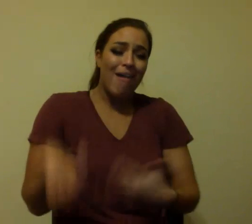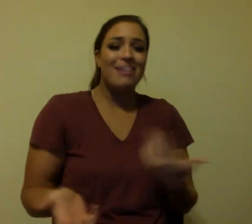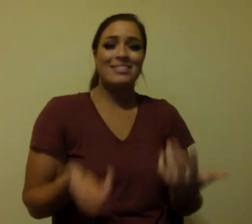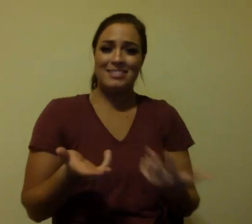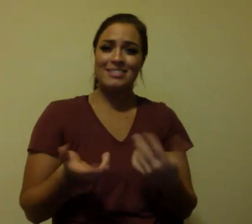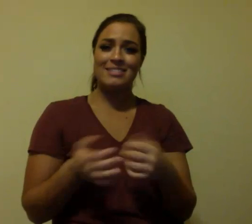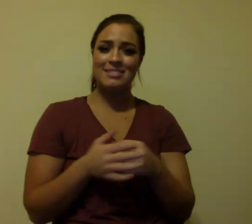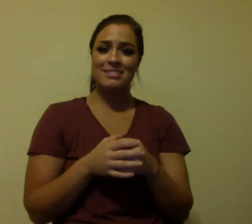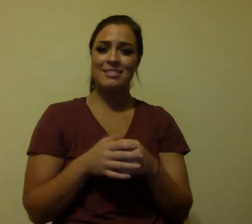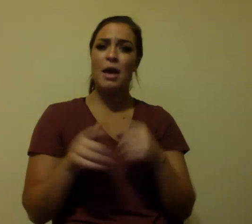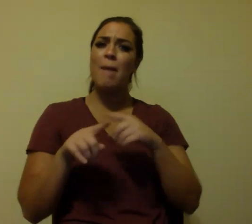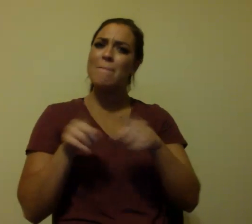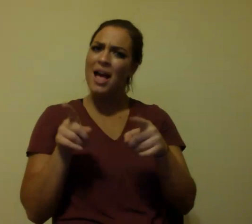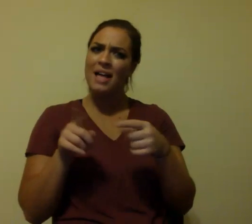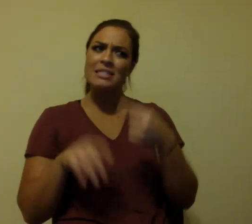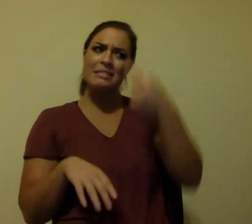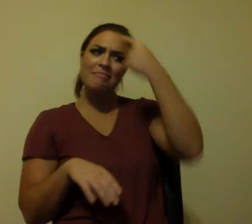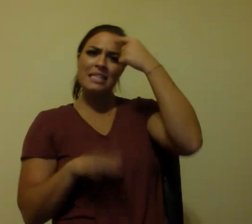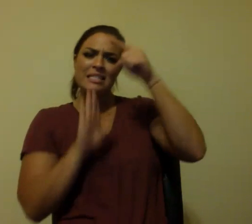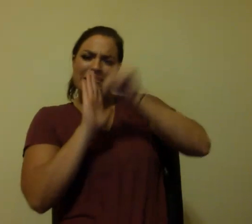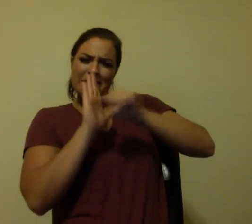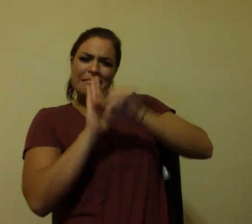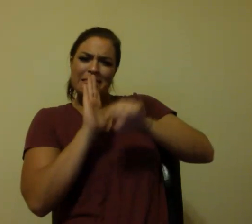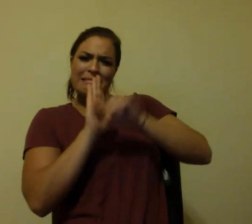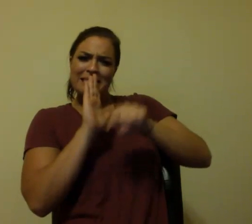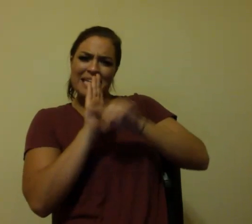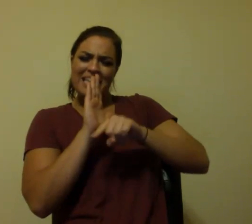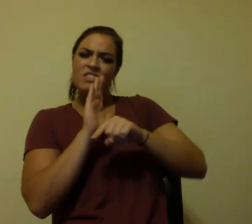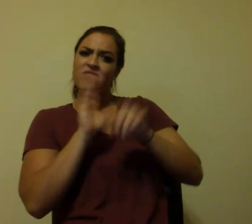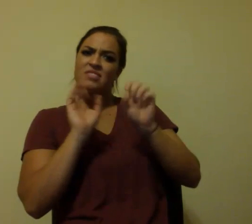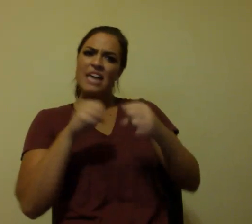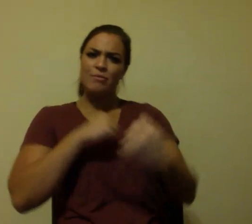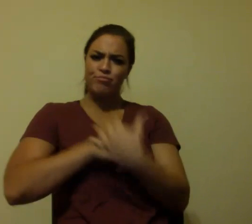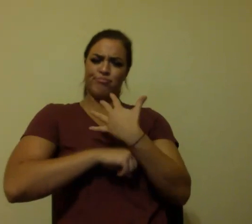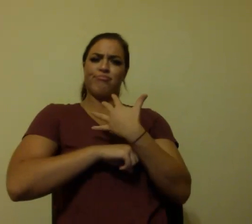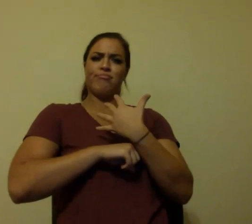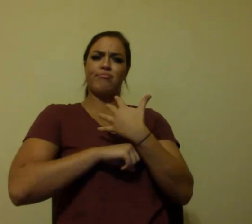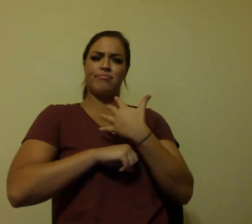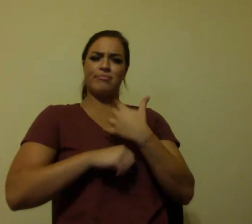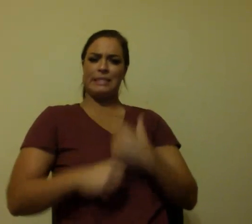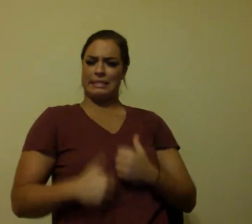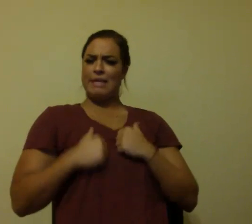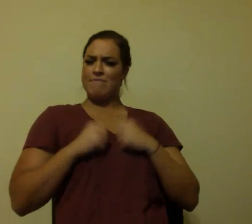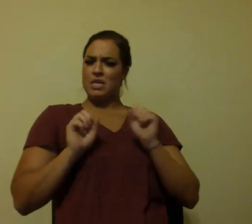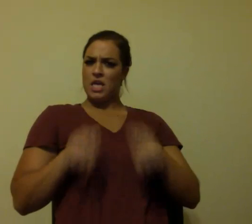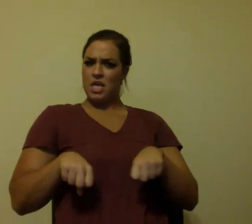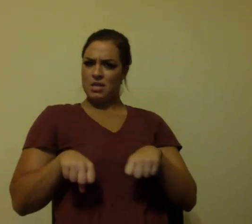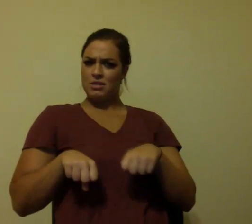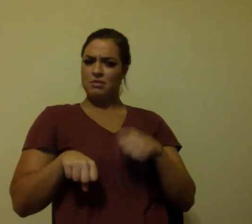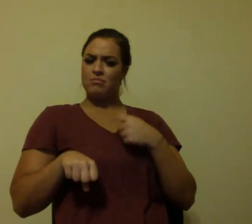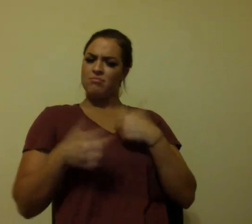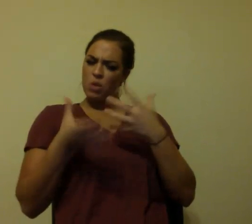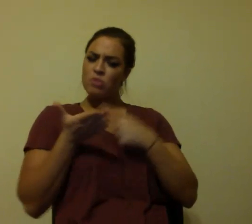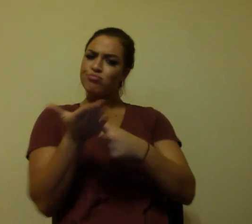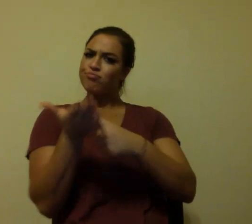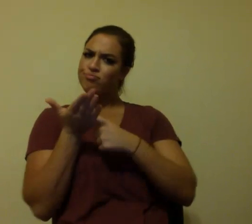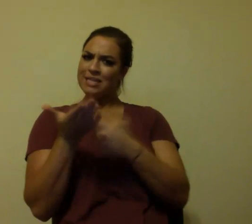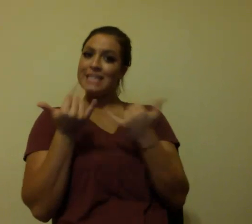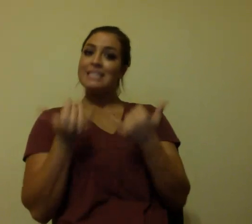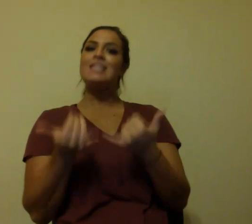something. And that's what I want to talk to you about today, is what our bad habits cost us. Maybe you scroll through